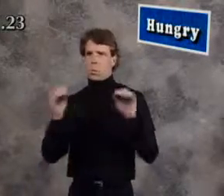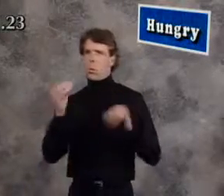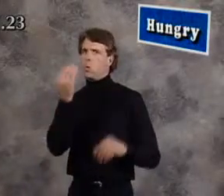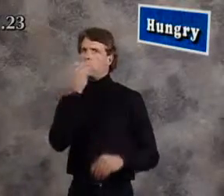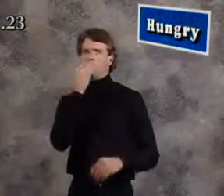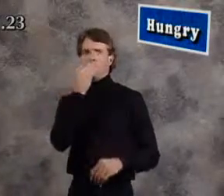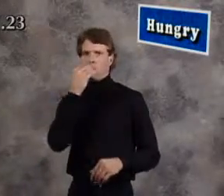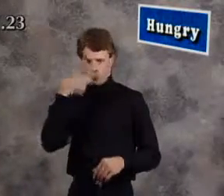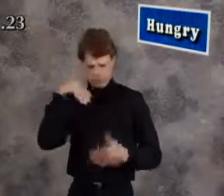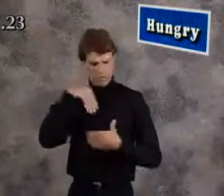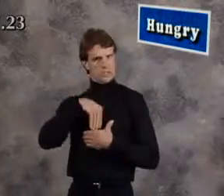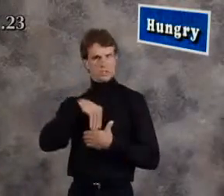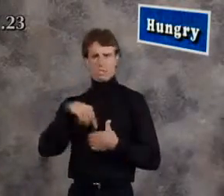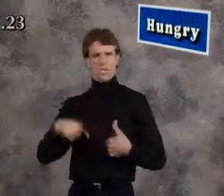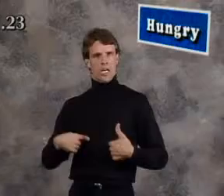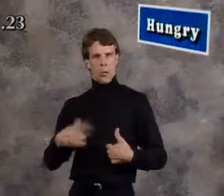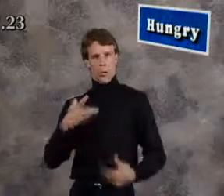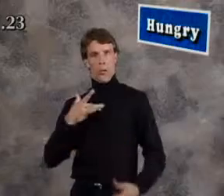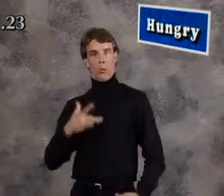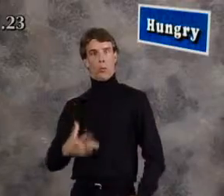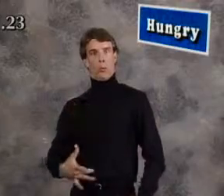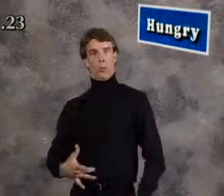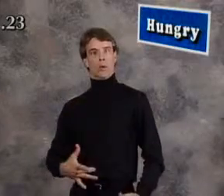Well, there's no food inside. It's empty.